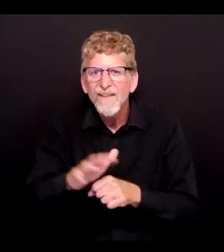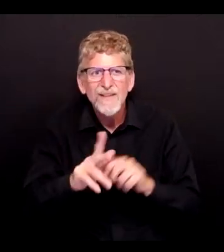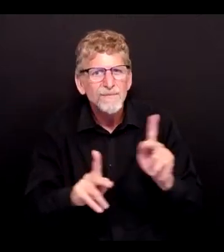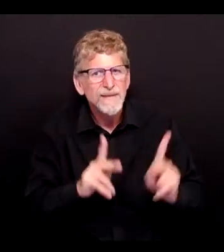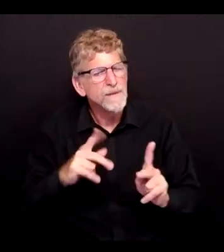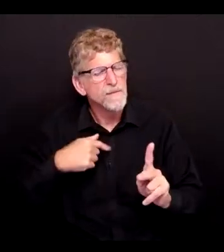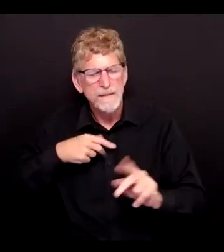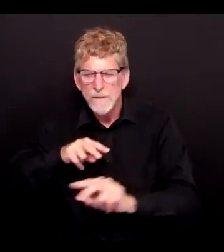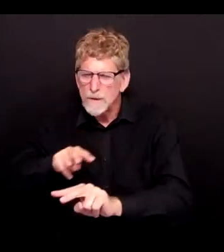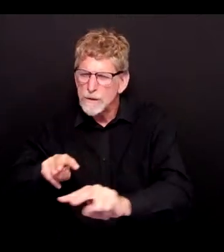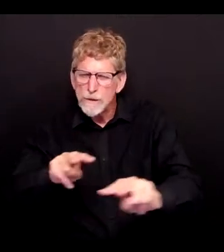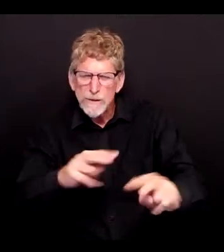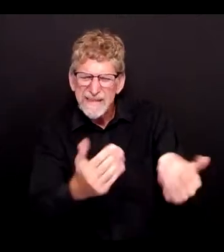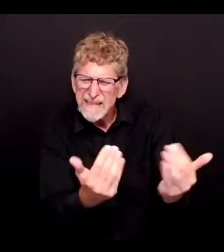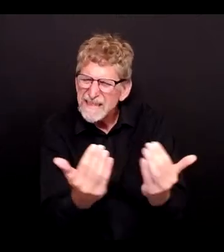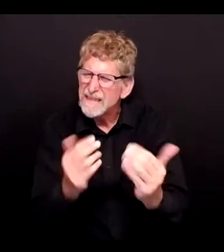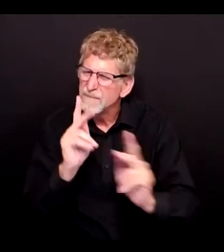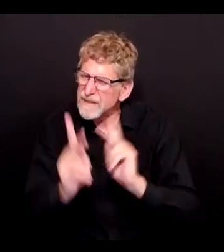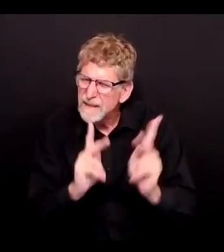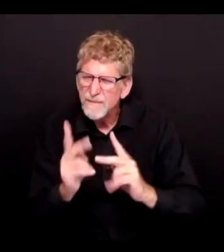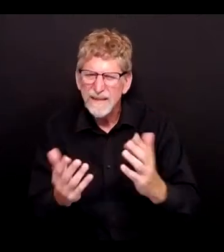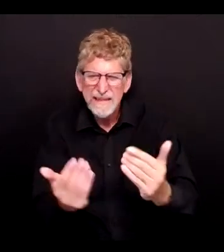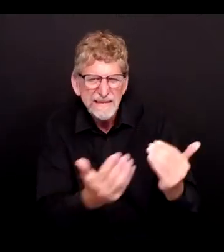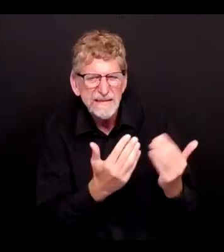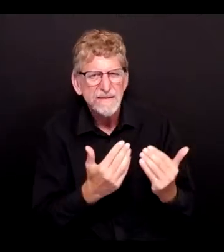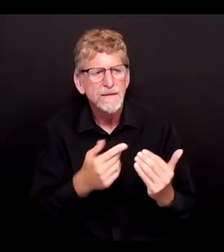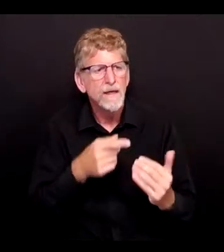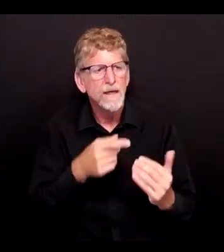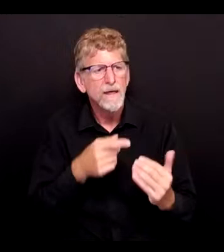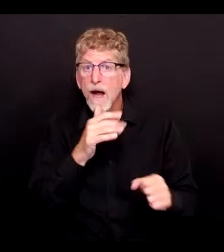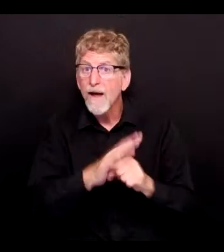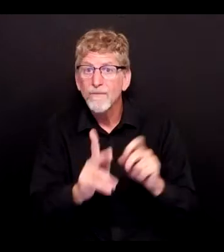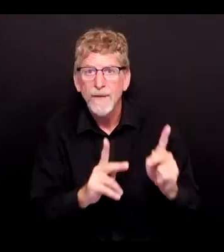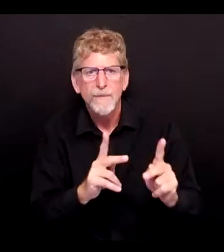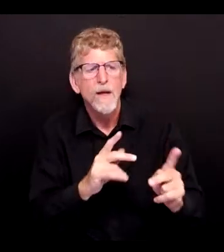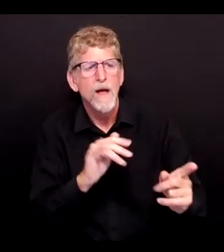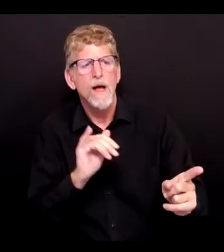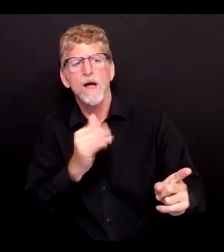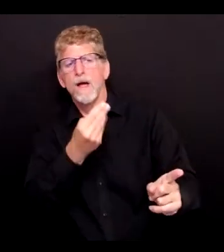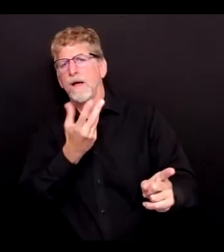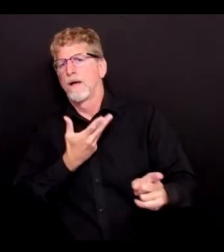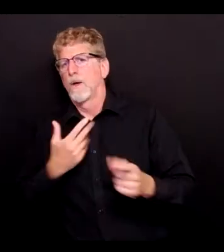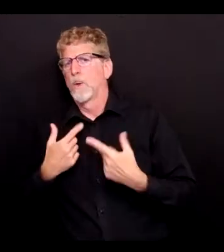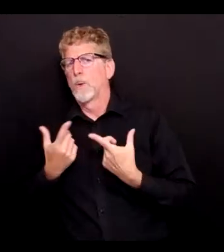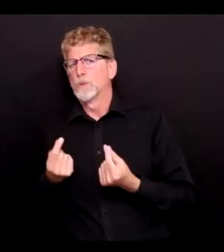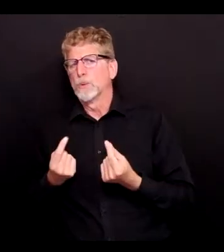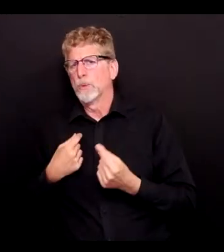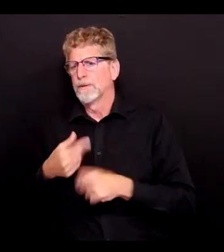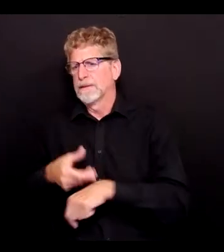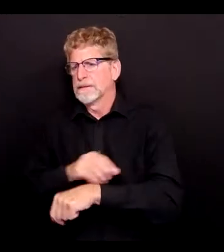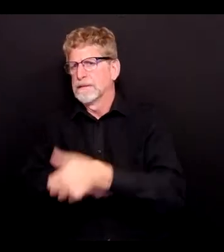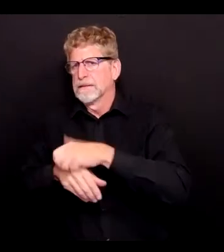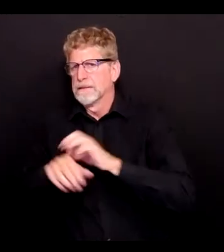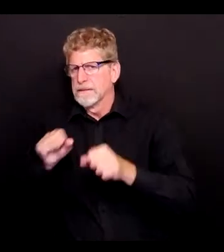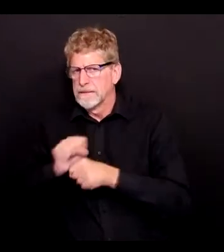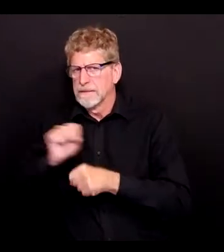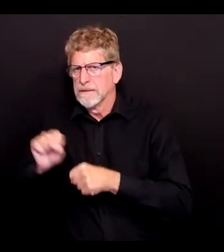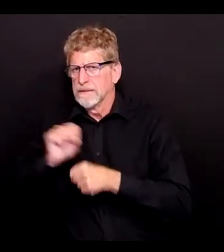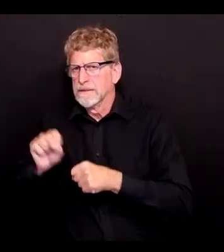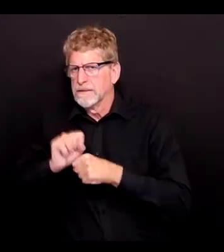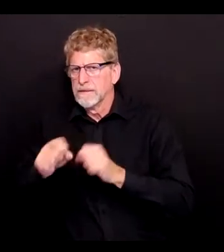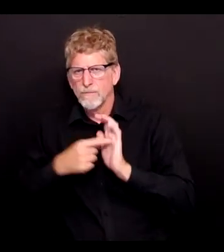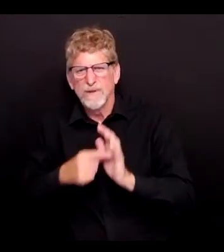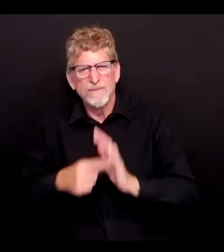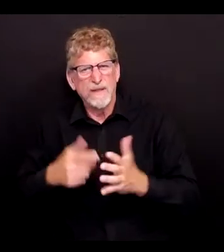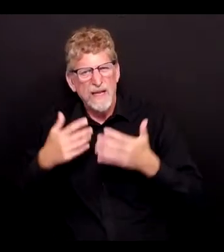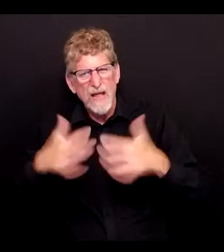to inform when we open up eligibility more broadly, which we now have done, of course. But